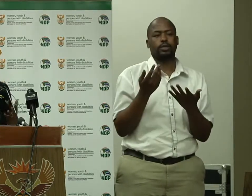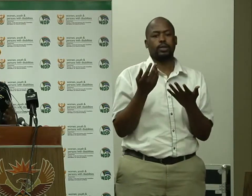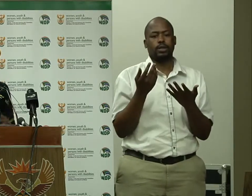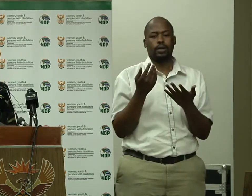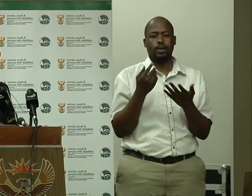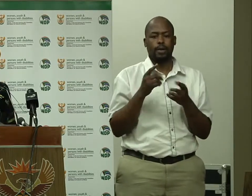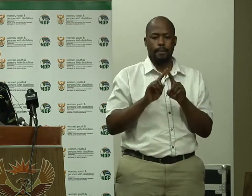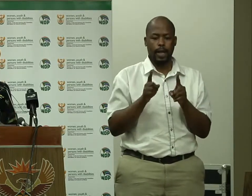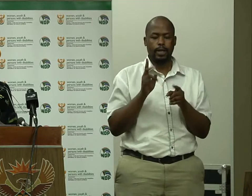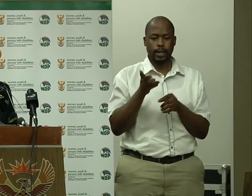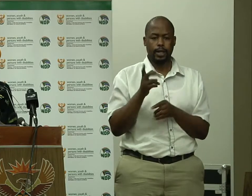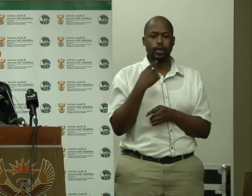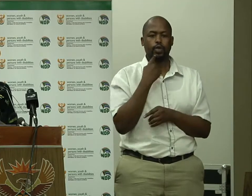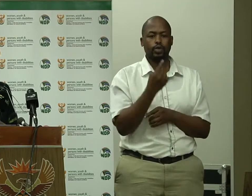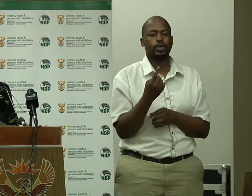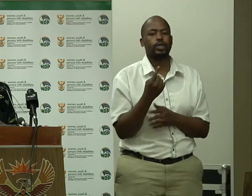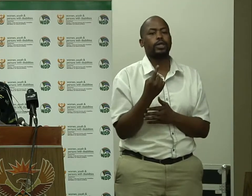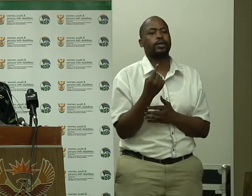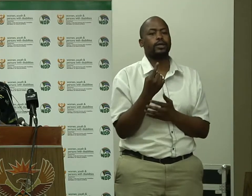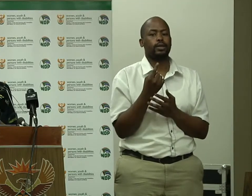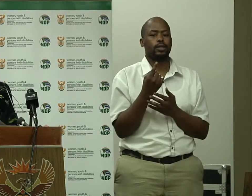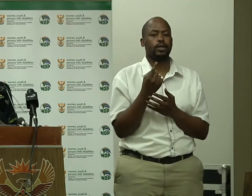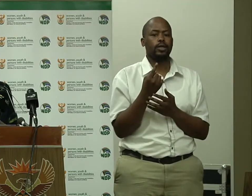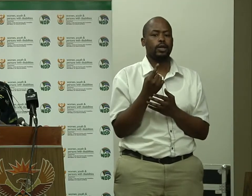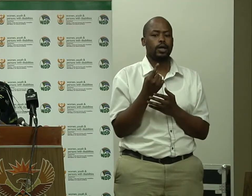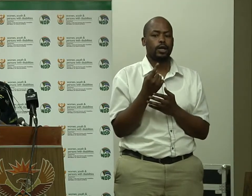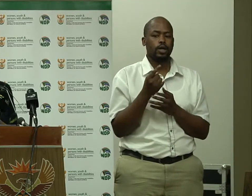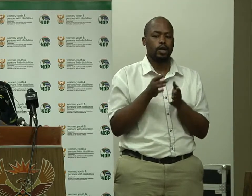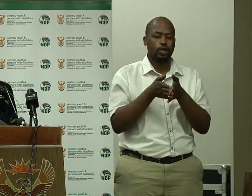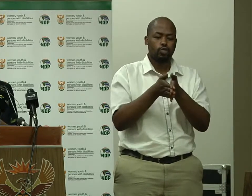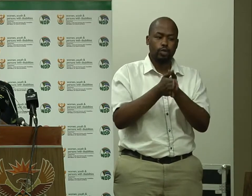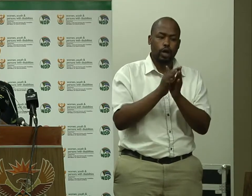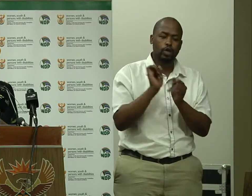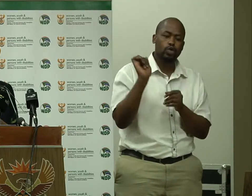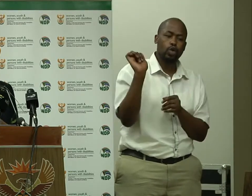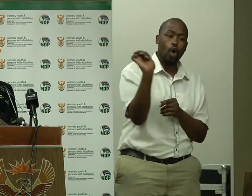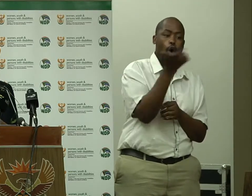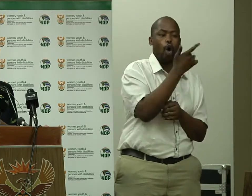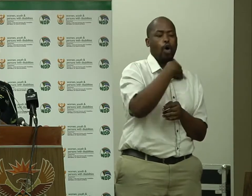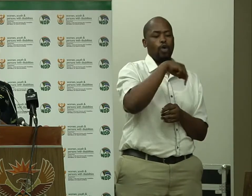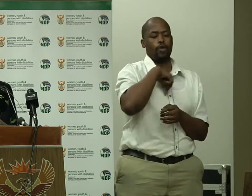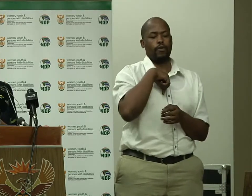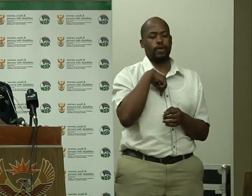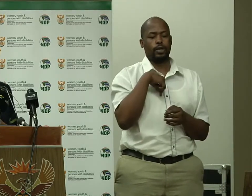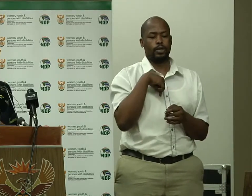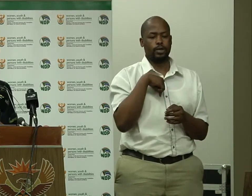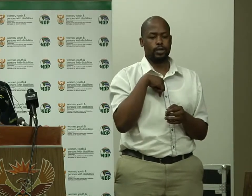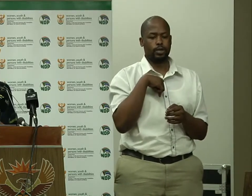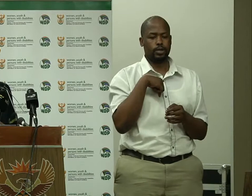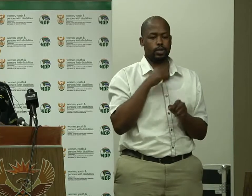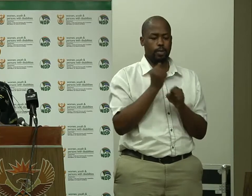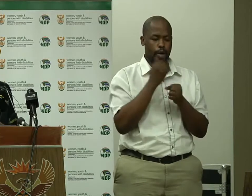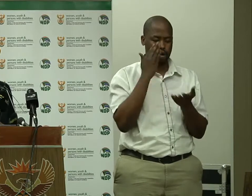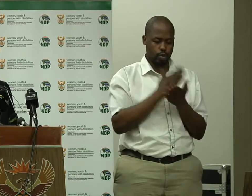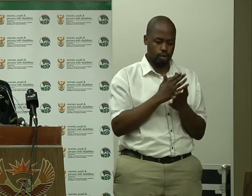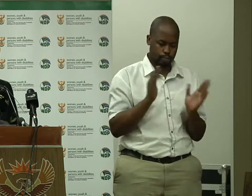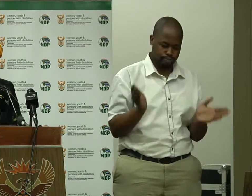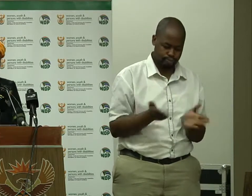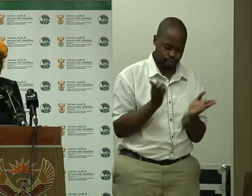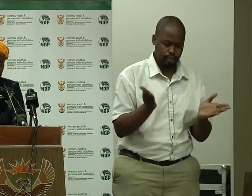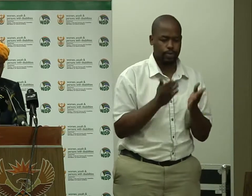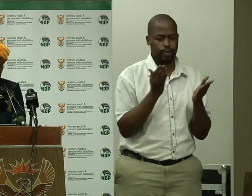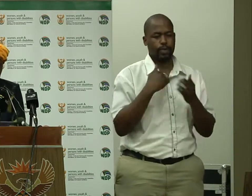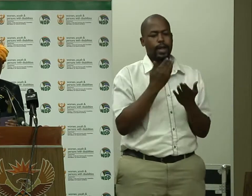to certainly say the call is for all of us to step up our efforts. Thank you